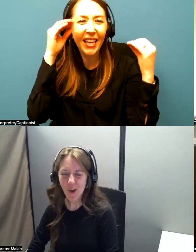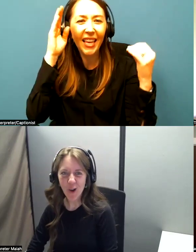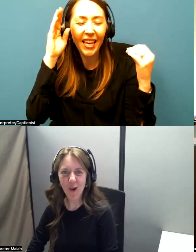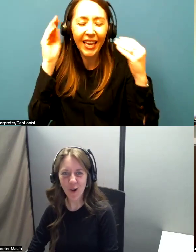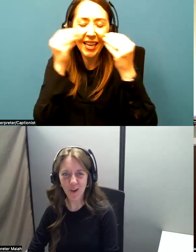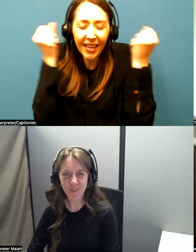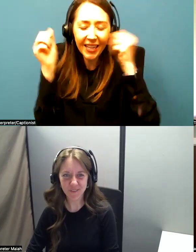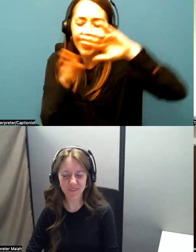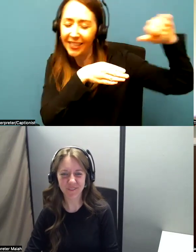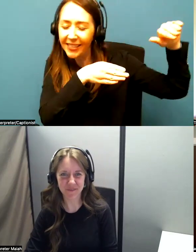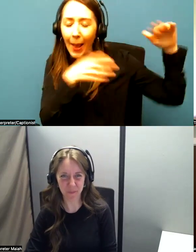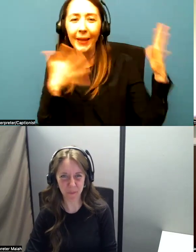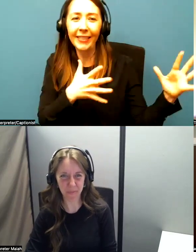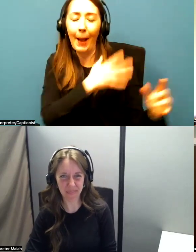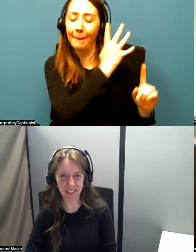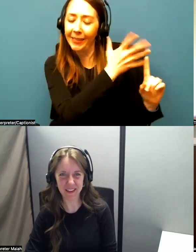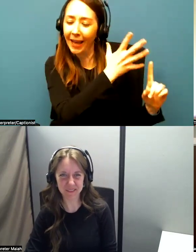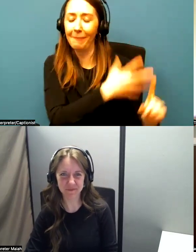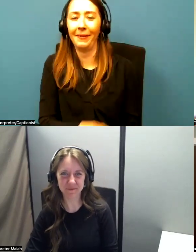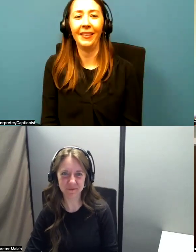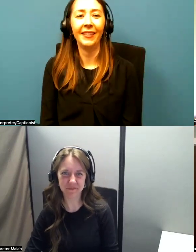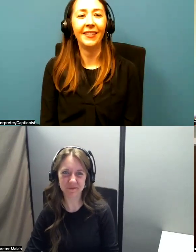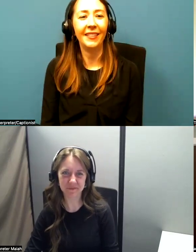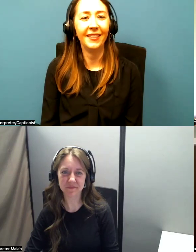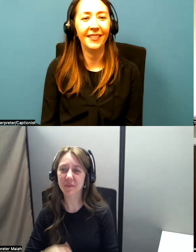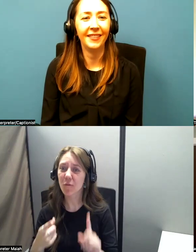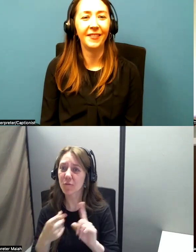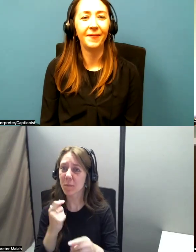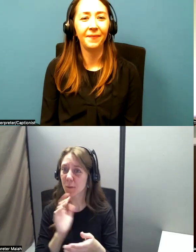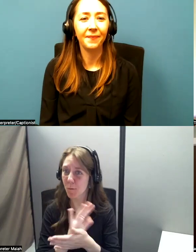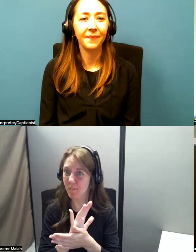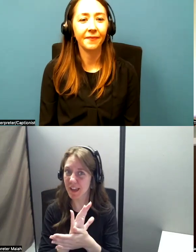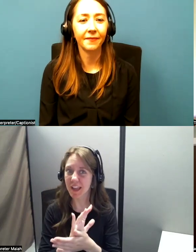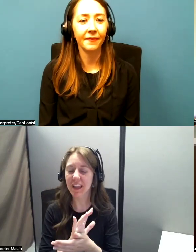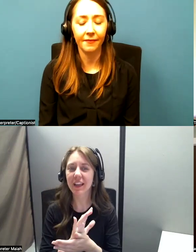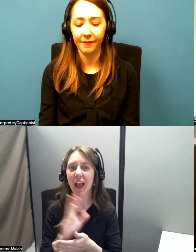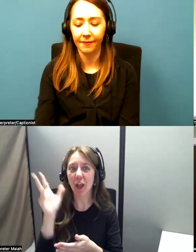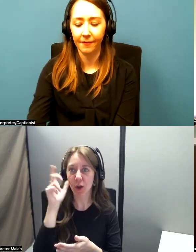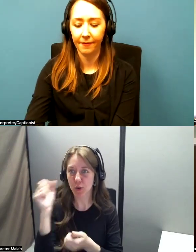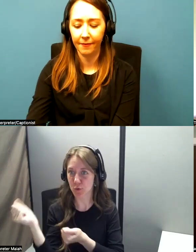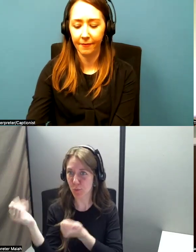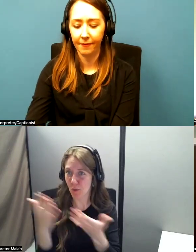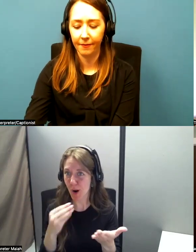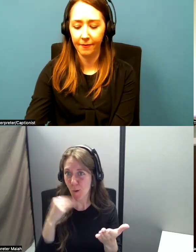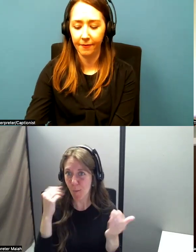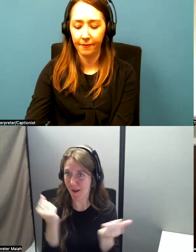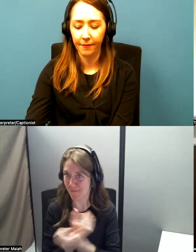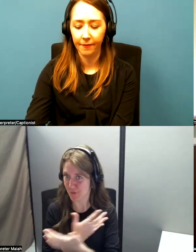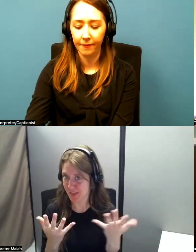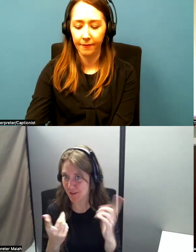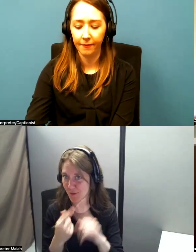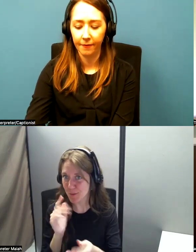definitely. Ashley. Yeah. So from the movie, I heard you and Ali brought home everything from the